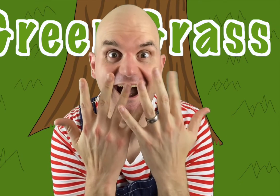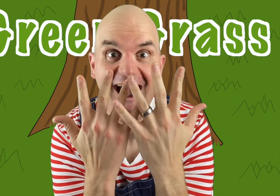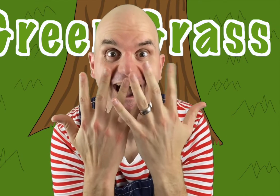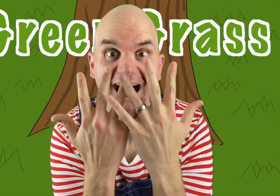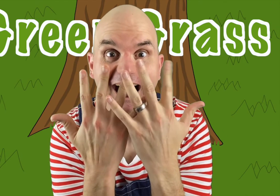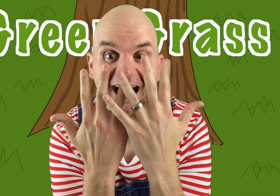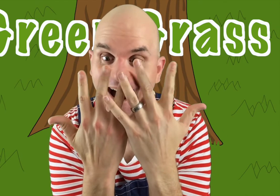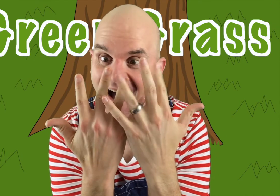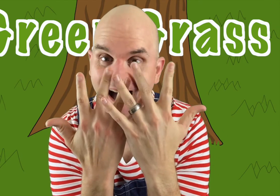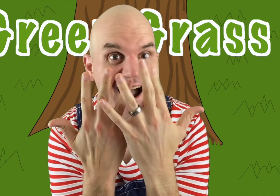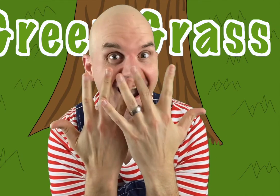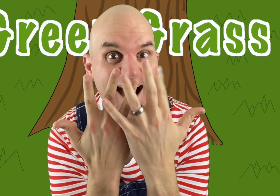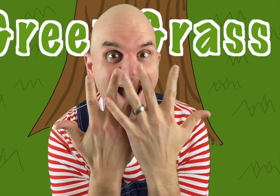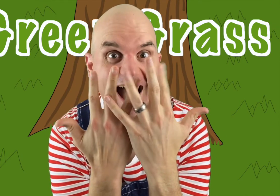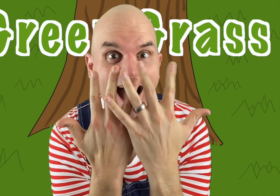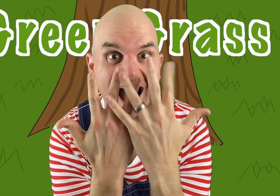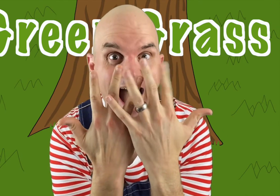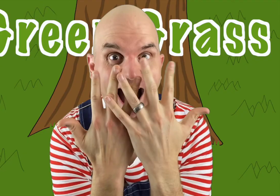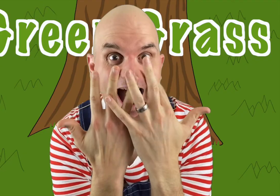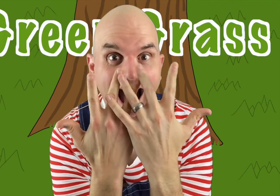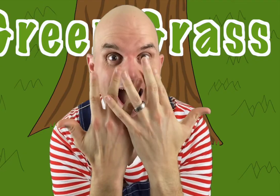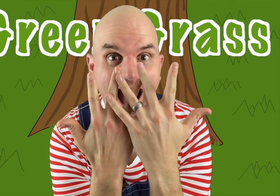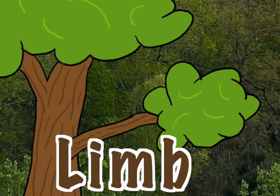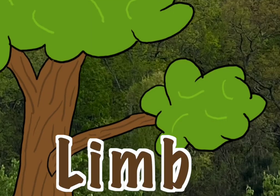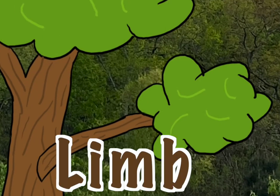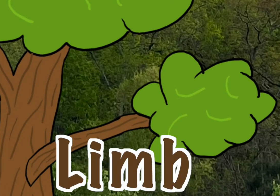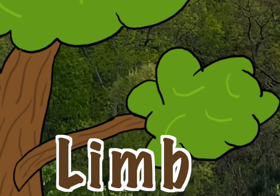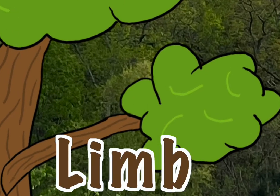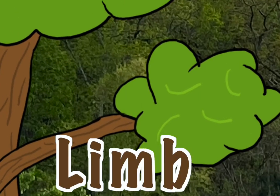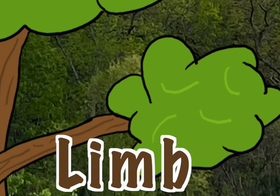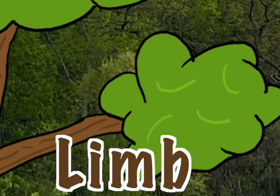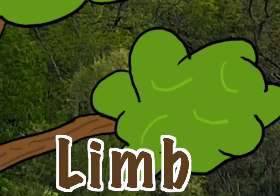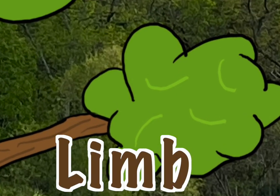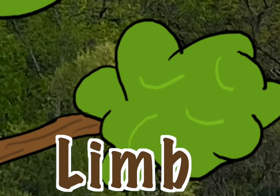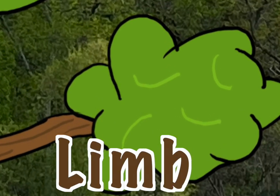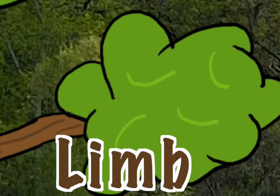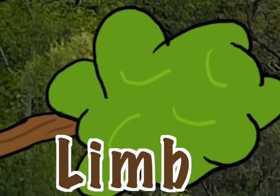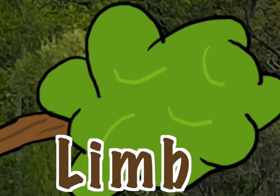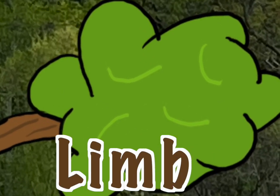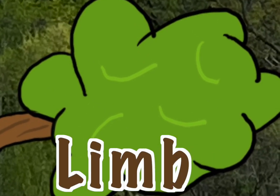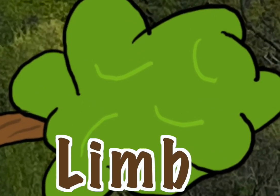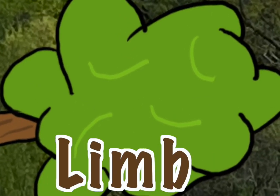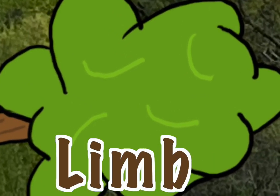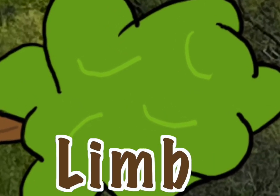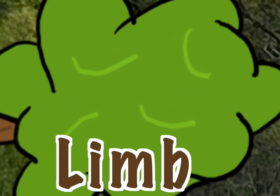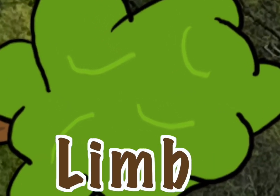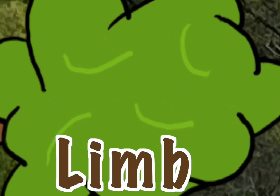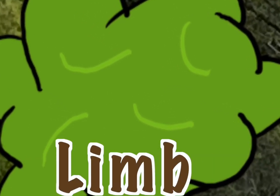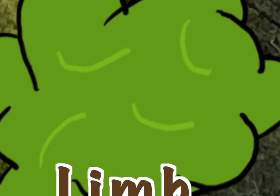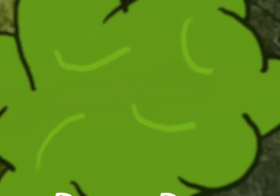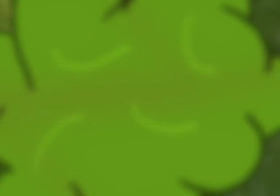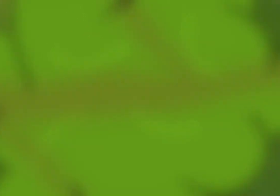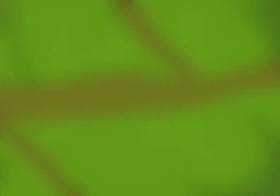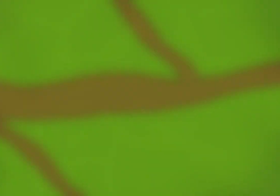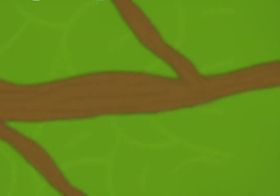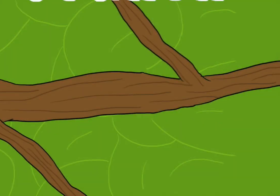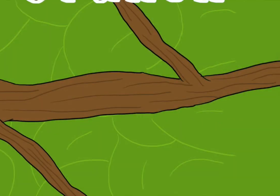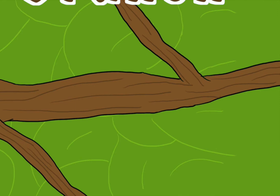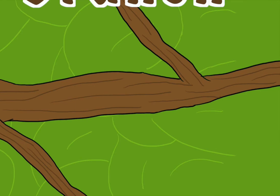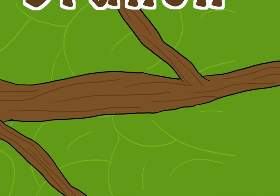green grass grew all around. And on that limb there was a